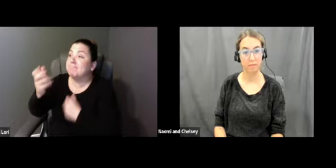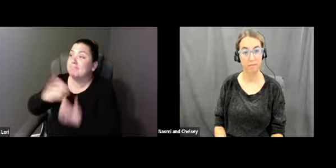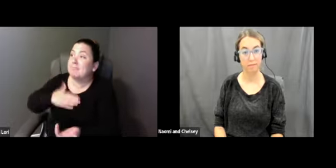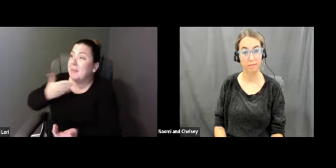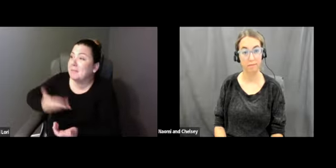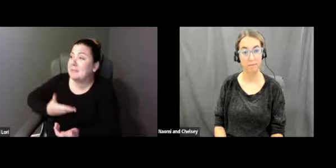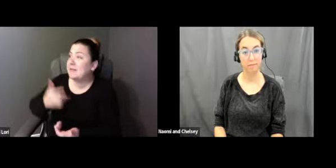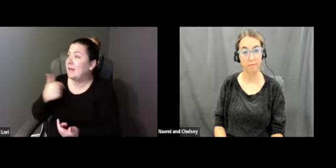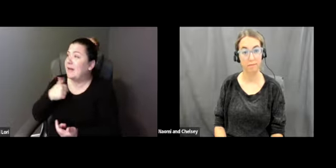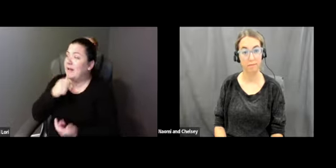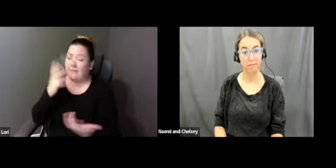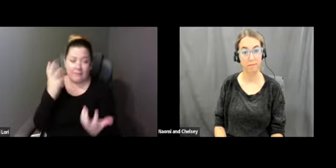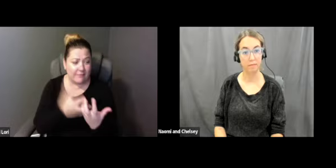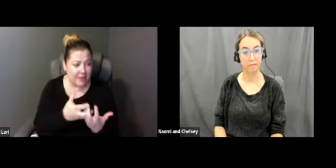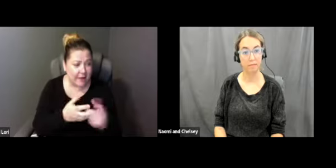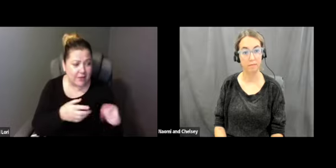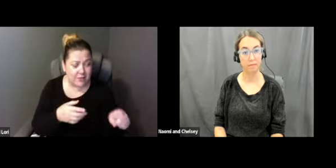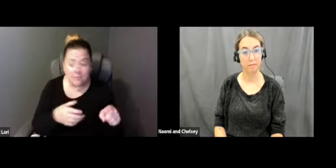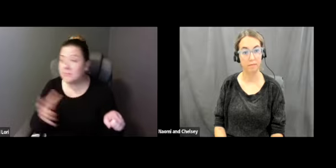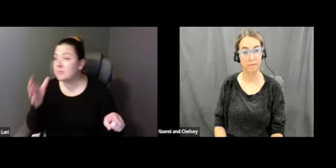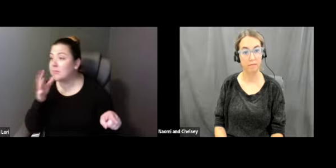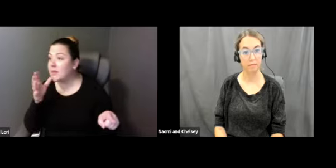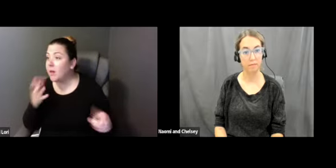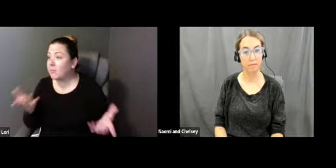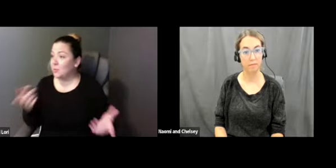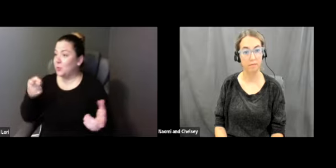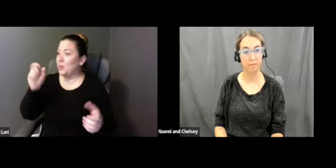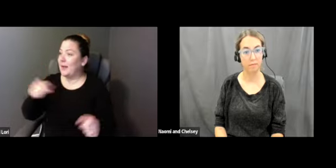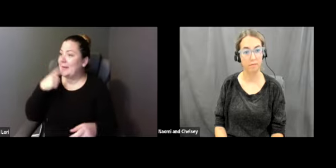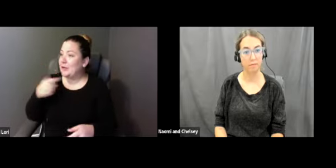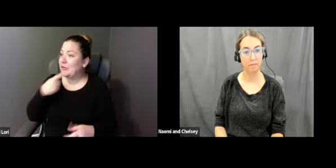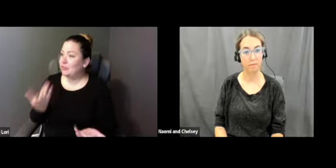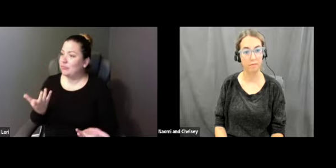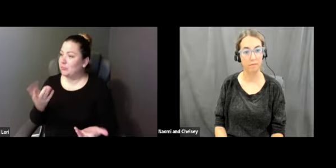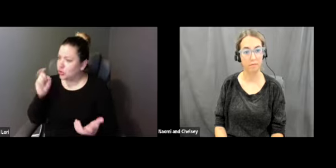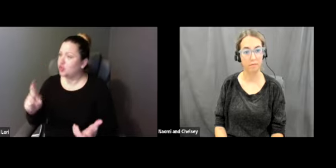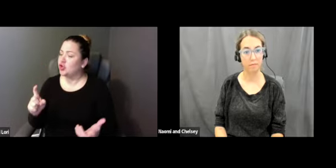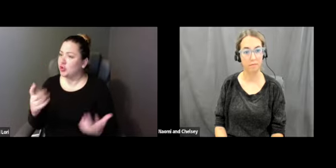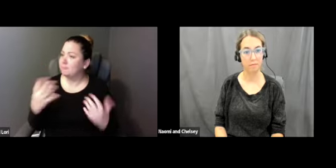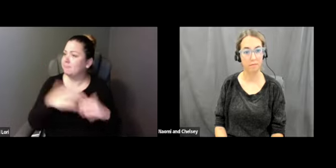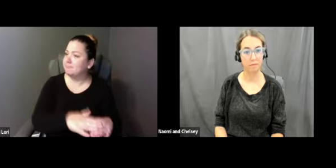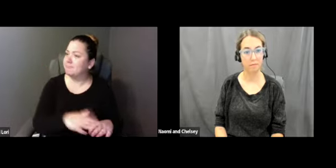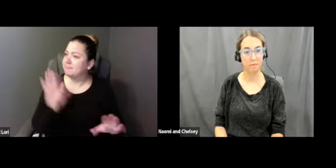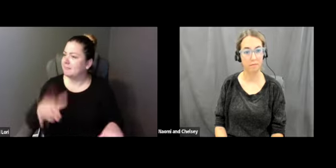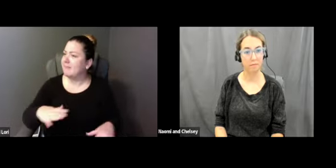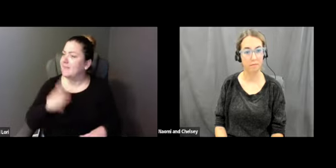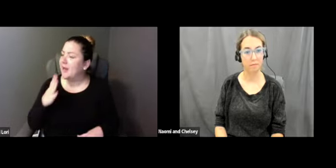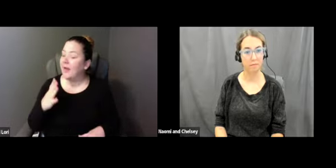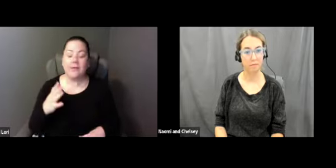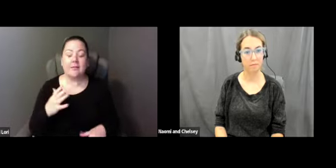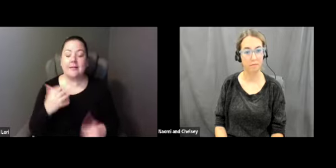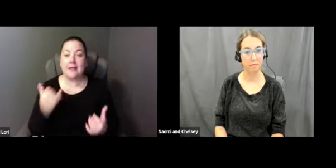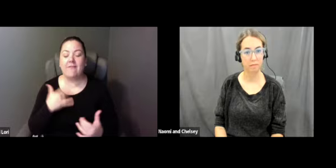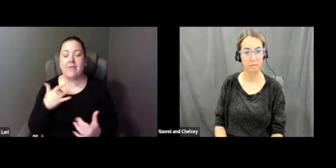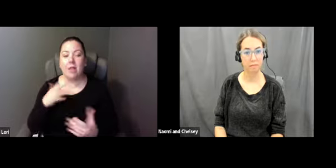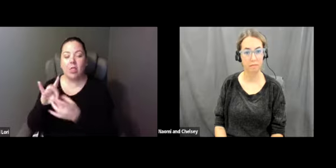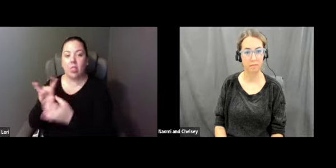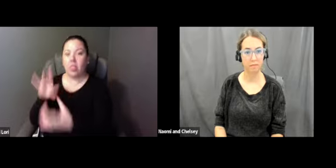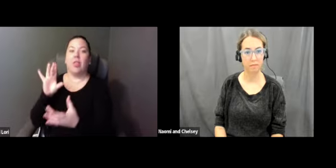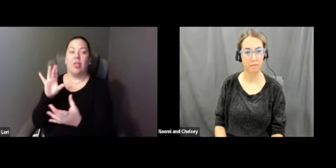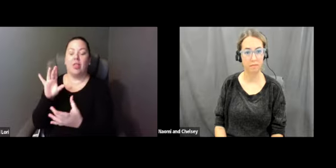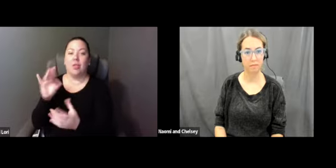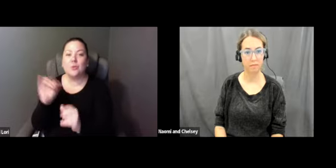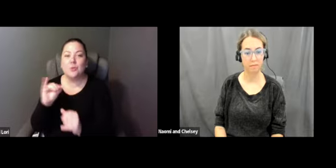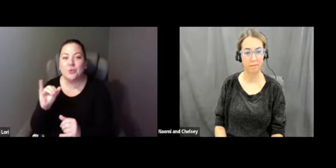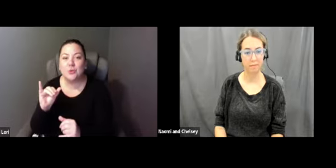hurting, I don't fit in. And my mom's response would be like, well, you can hear. Everything should be fine. And then that would just alienate me more,